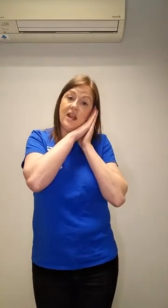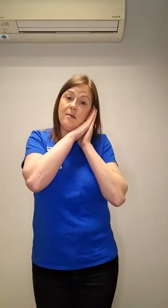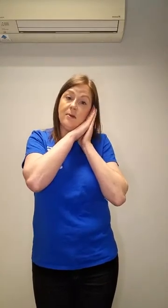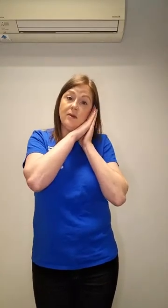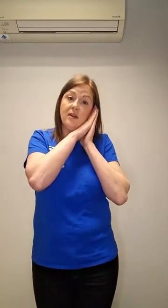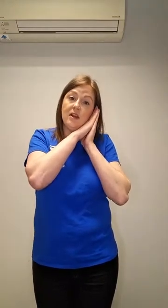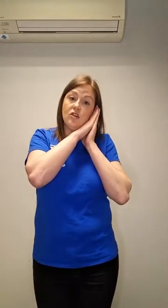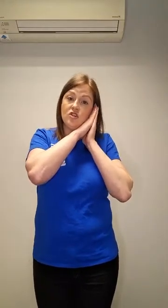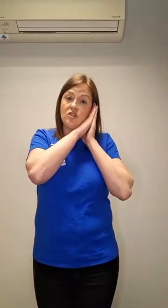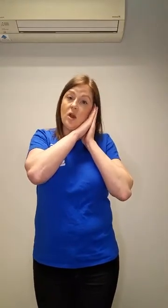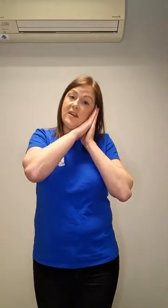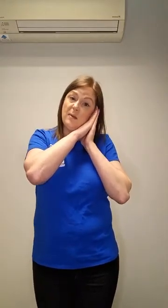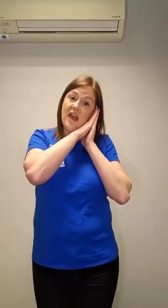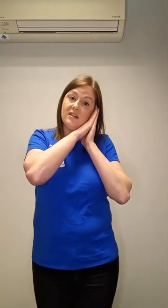sleep. You're just going to bed.